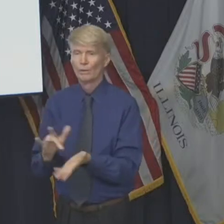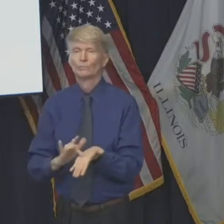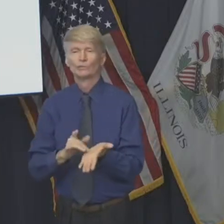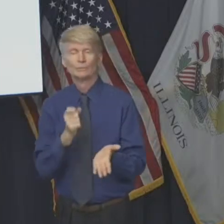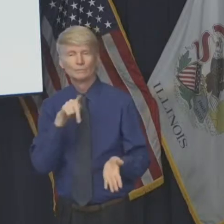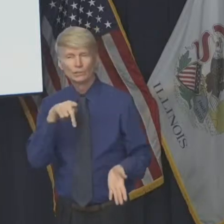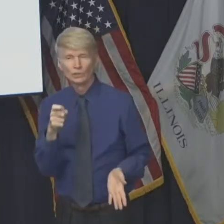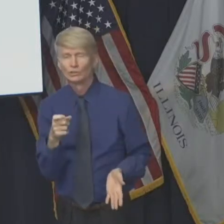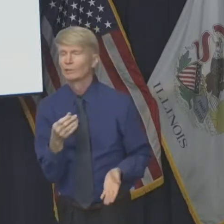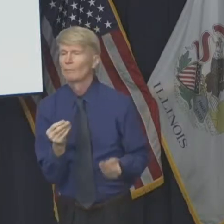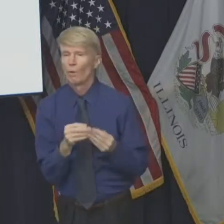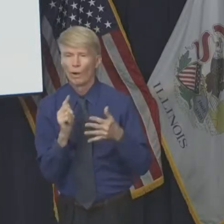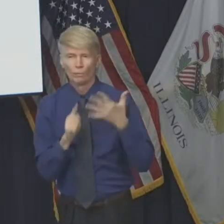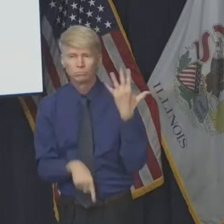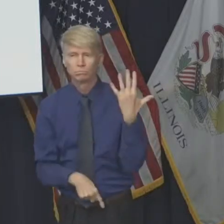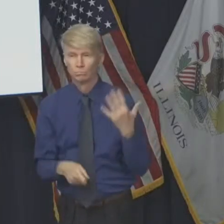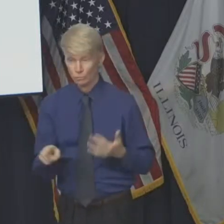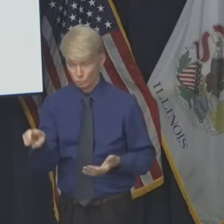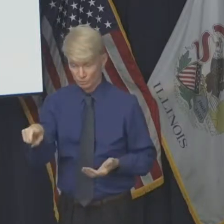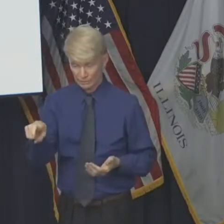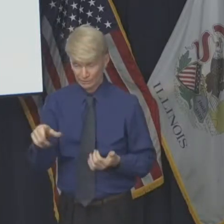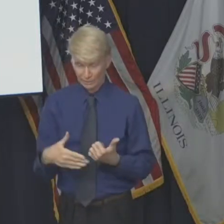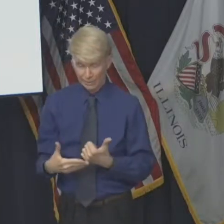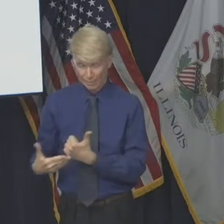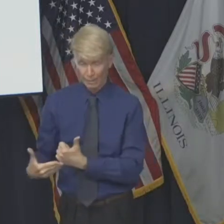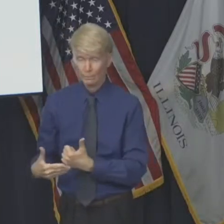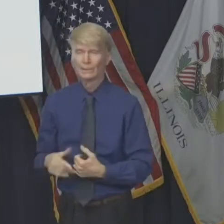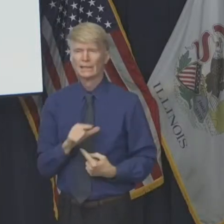need help with the process, again,